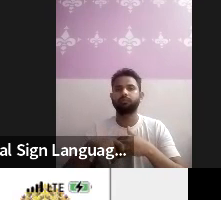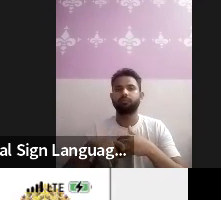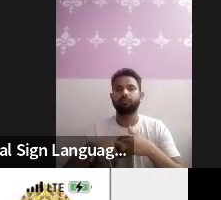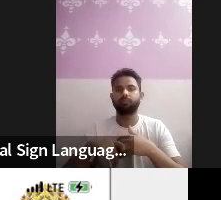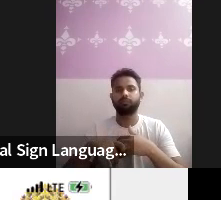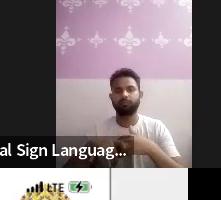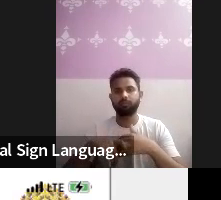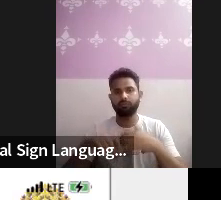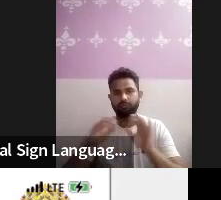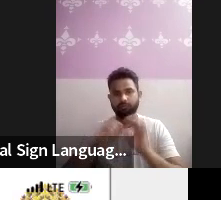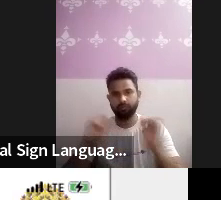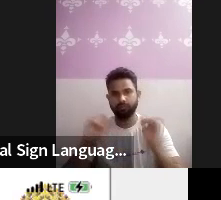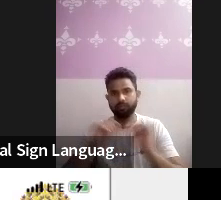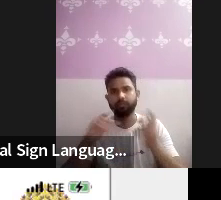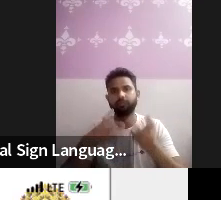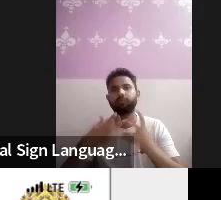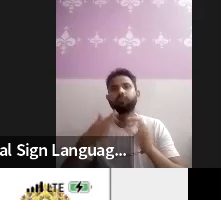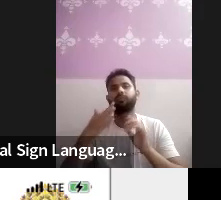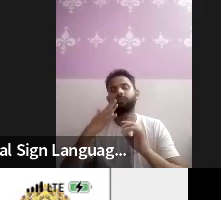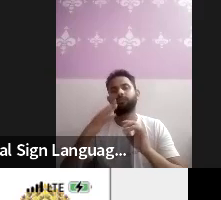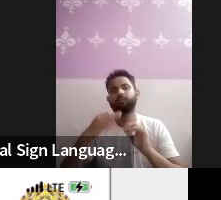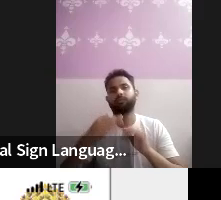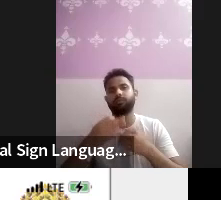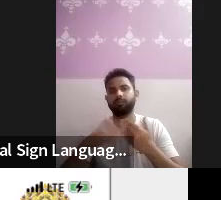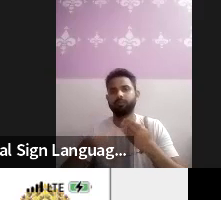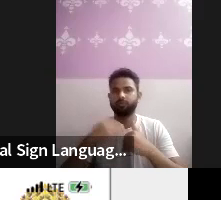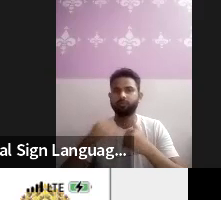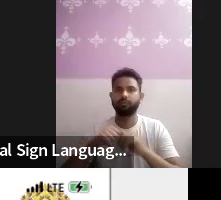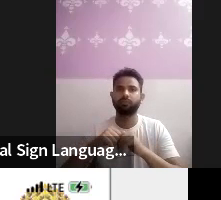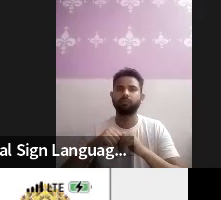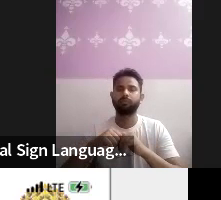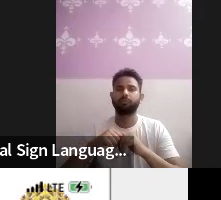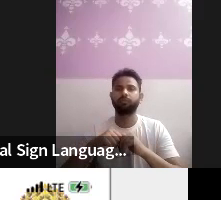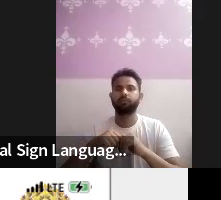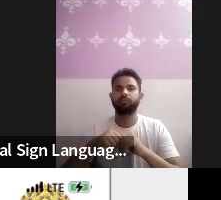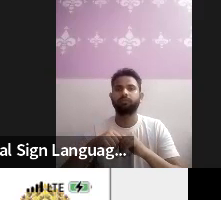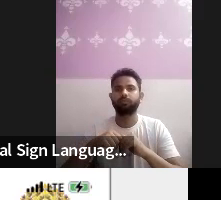on, and what will actually come of it. When you're clicking something which is